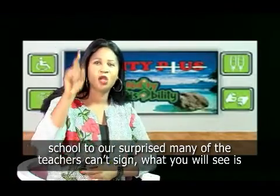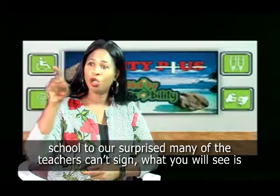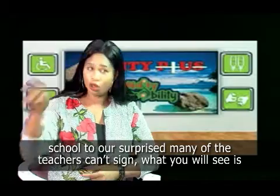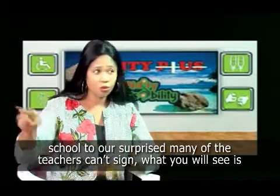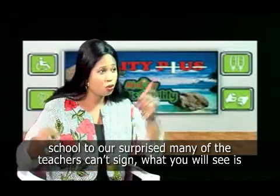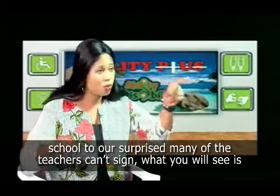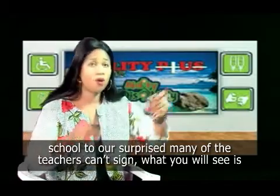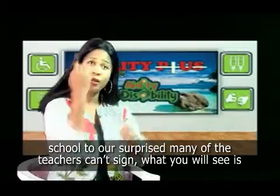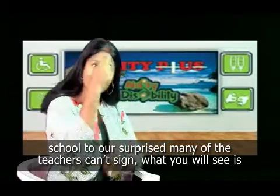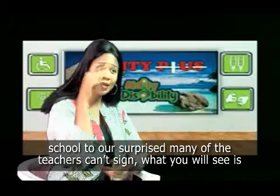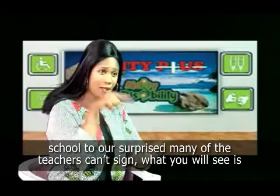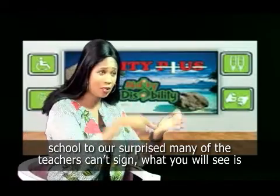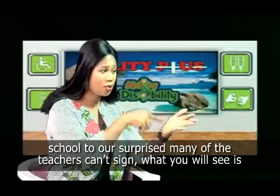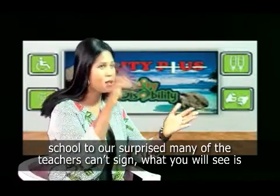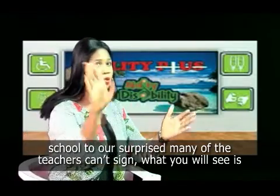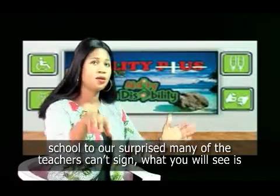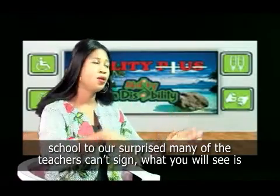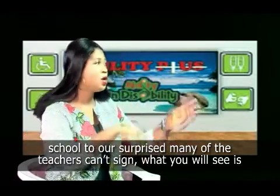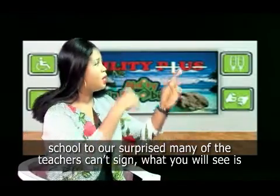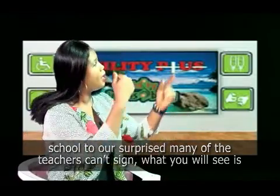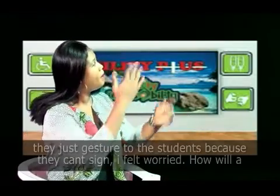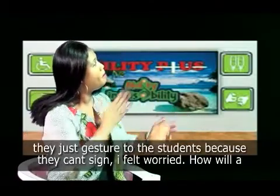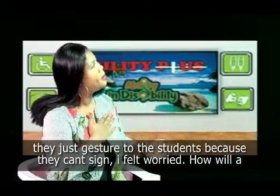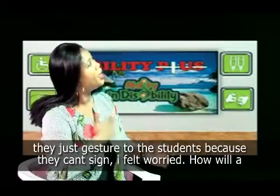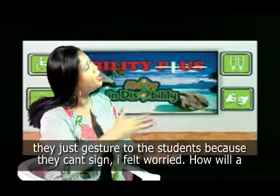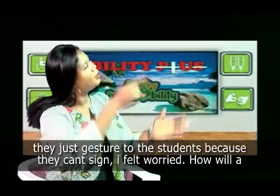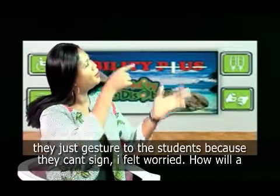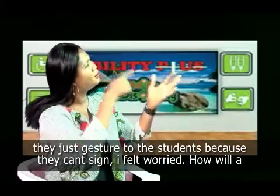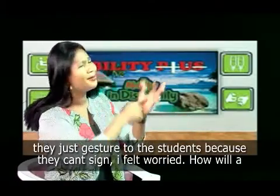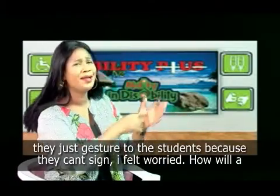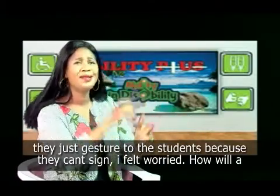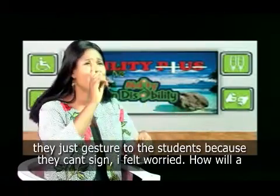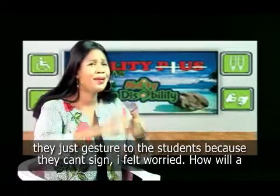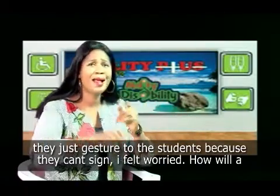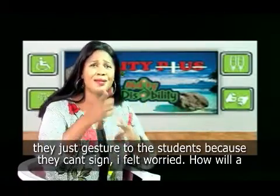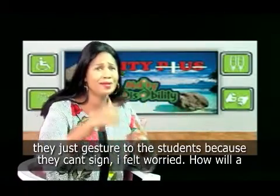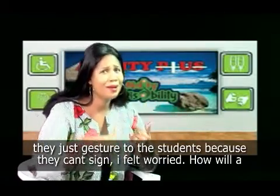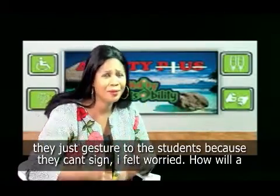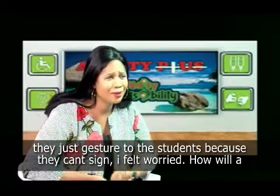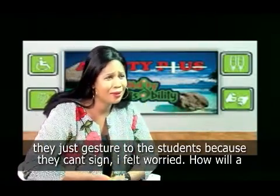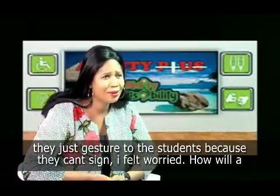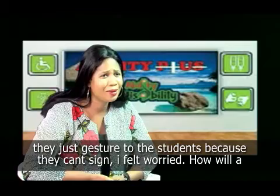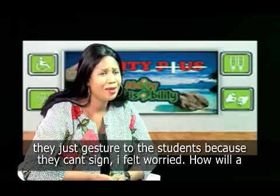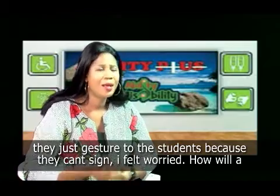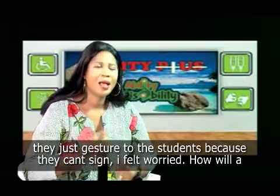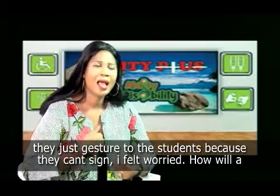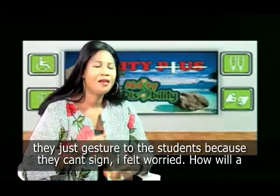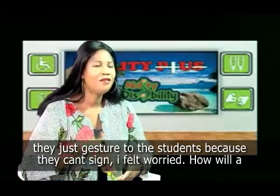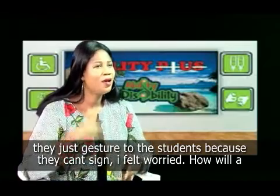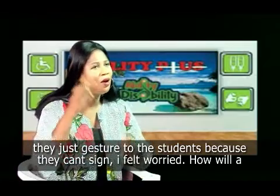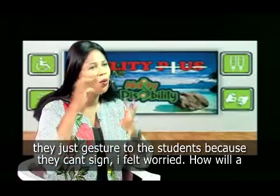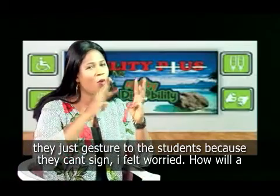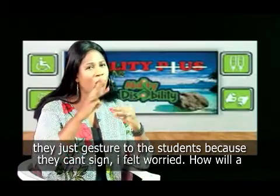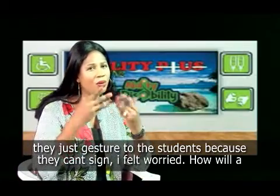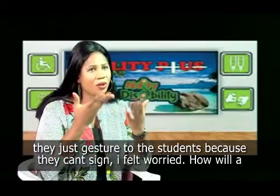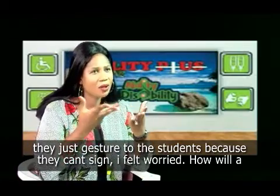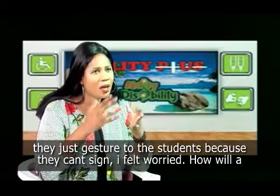see, you understand this, that they just gesture to the student, they can't sign. I felt